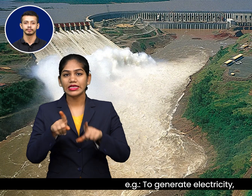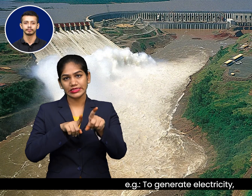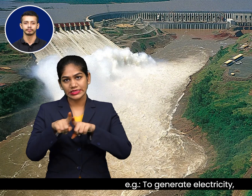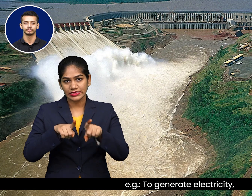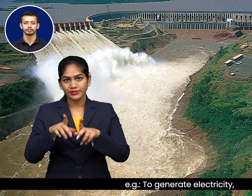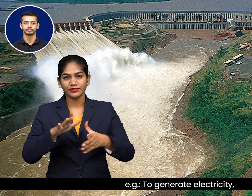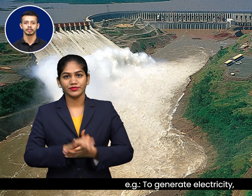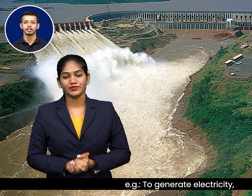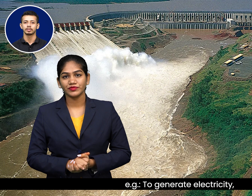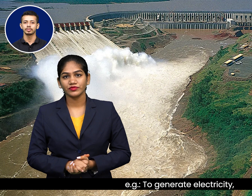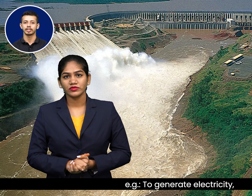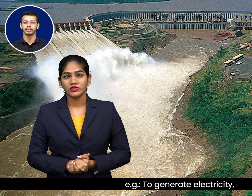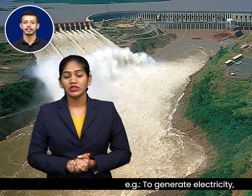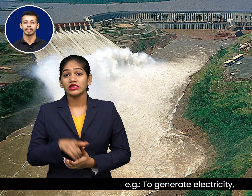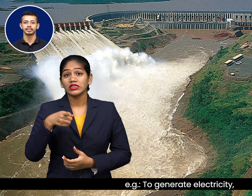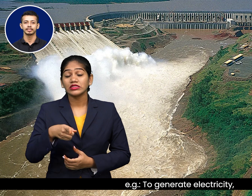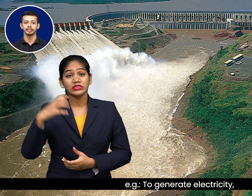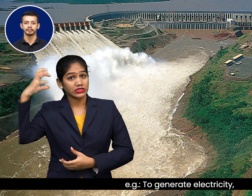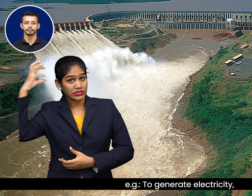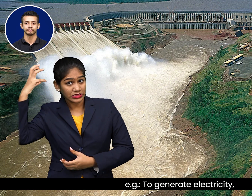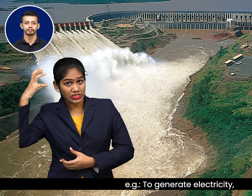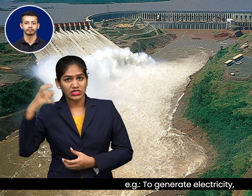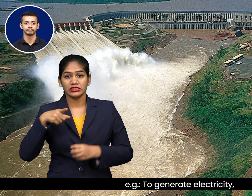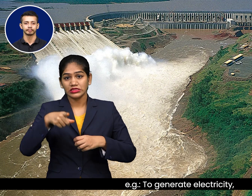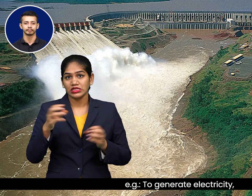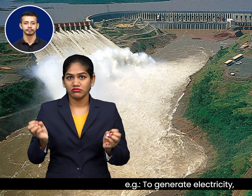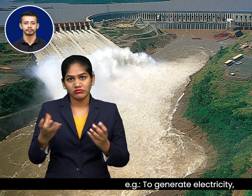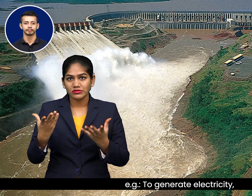Example, to generate electricity,